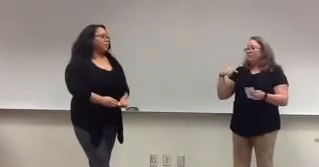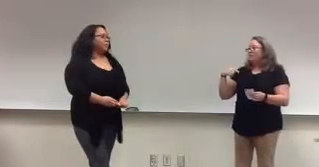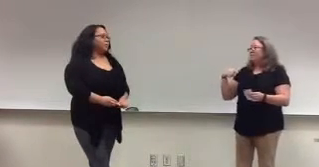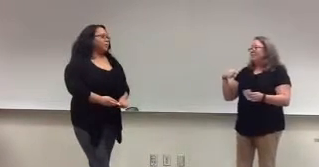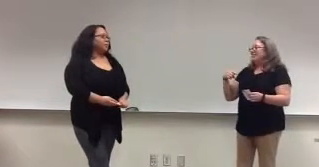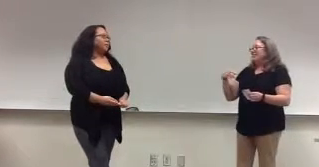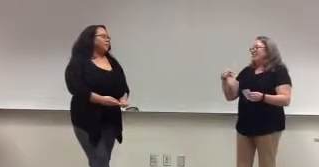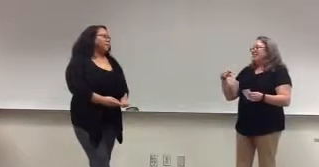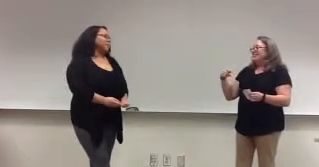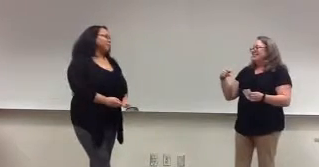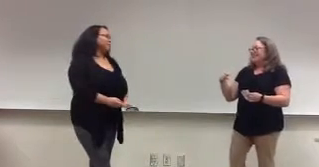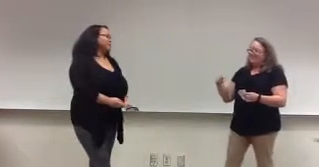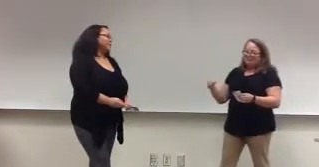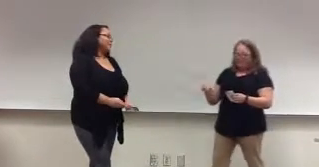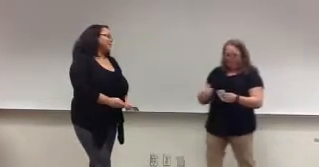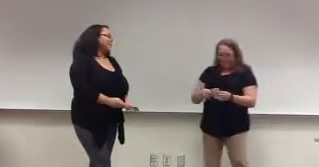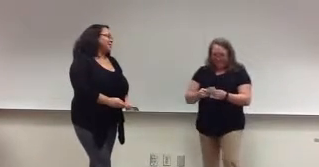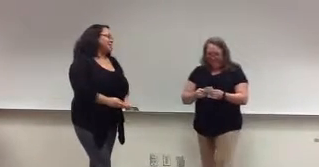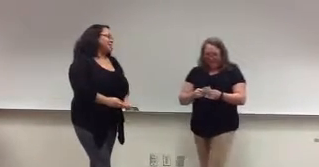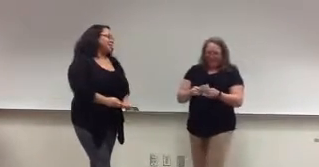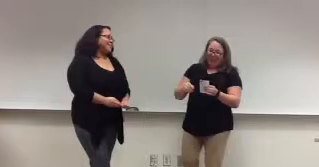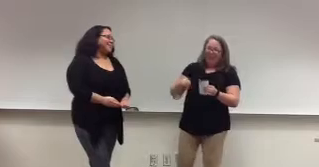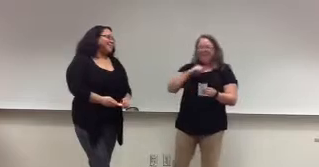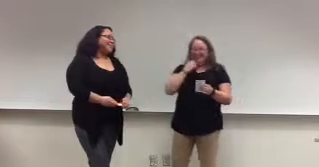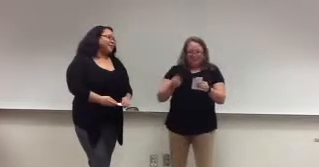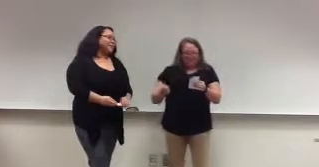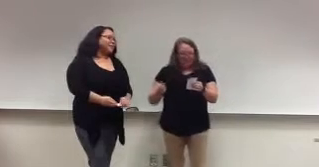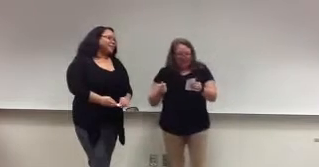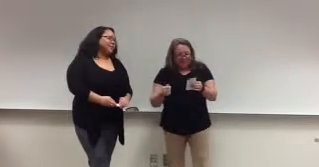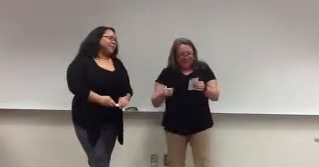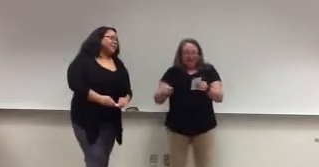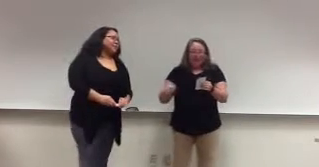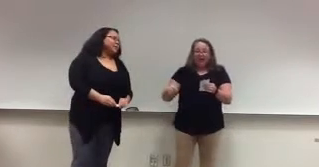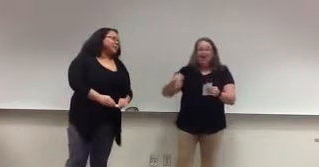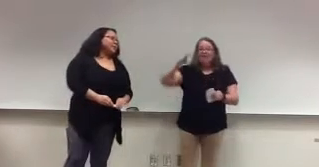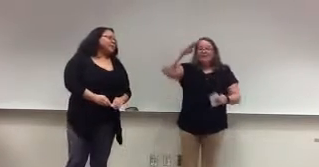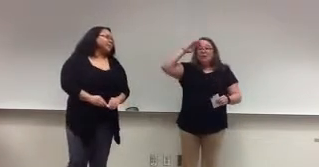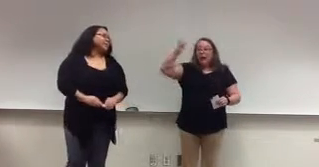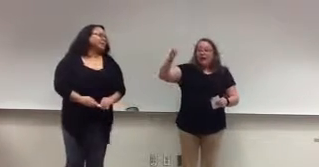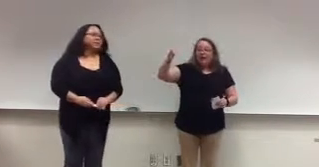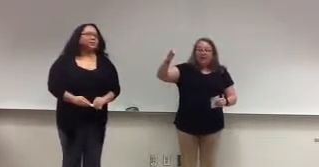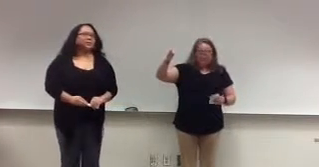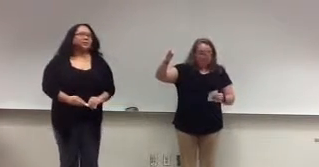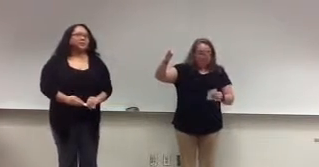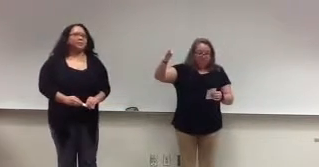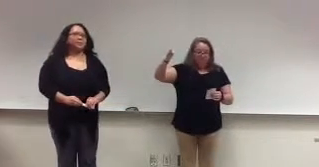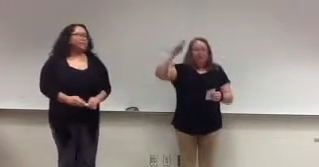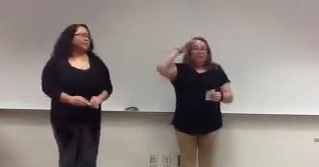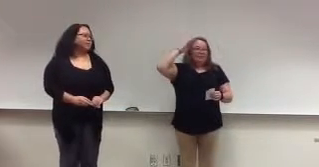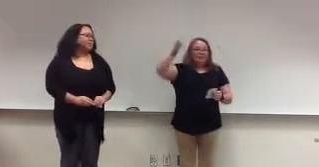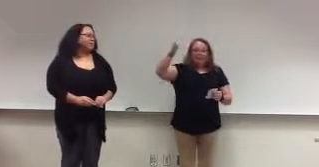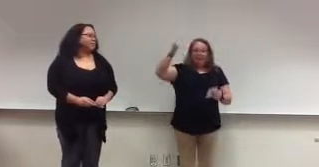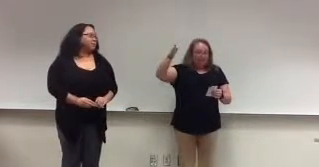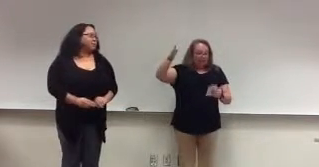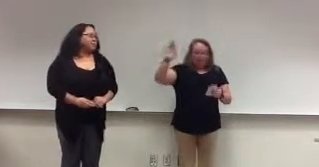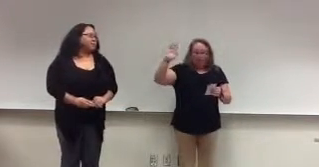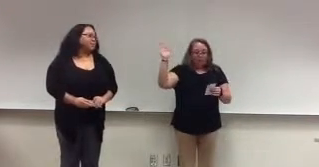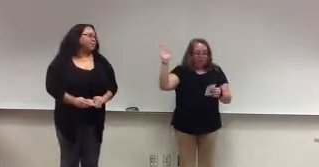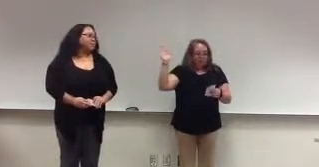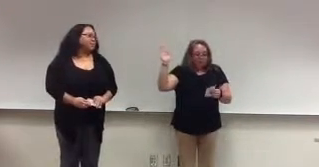well, no, I'm not gonna do that. I can't turn off my voice. Okay, so hi, hello. Just hi, hello. You can also do